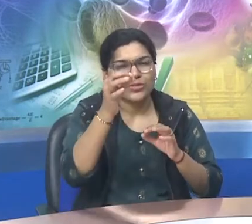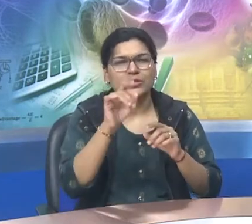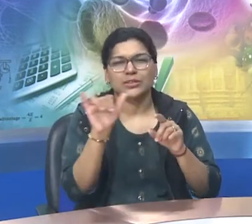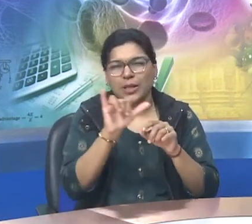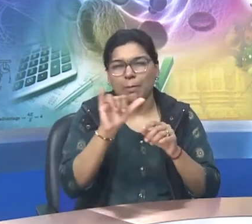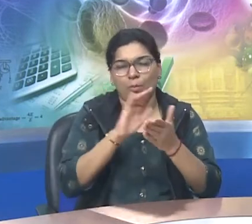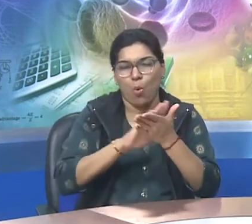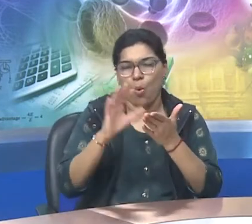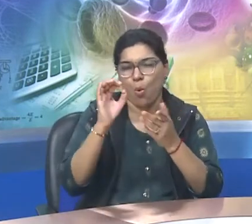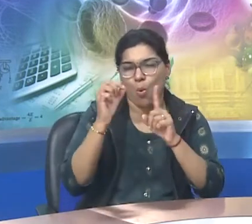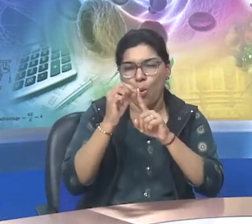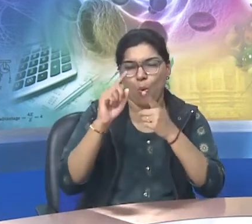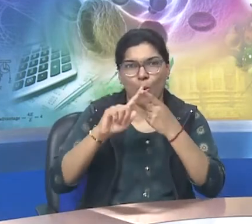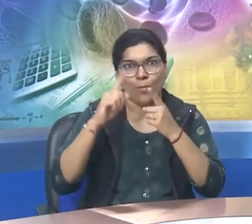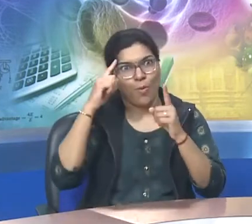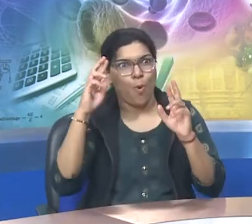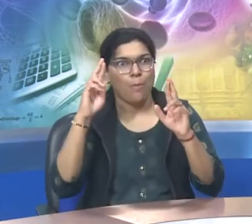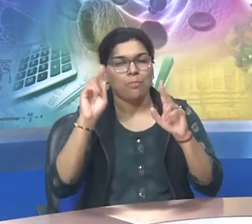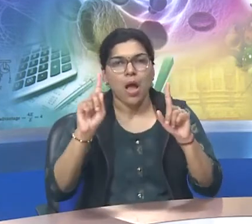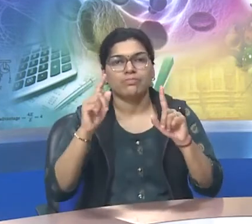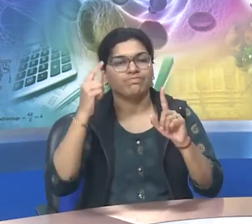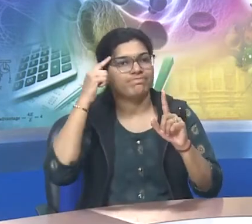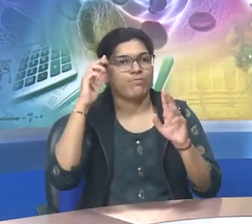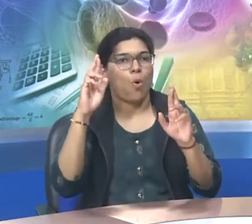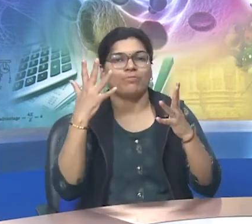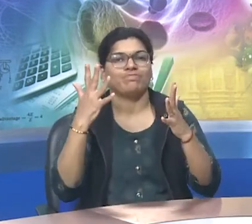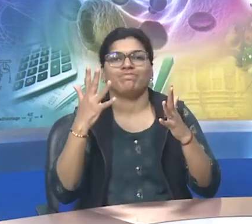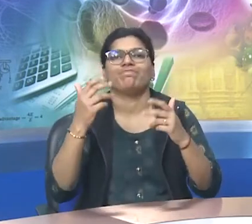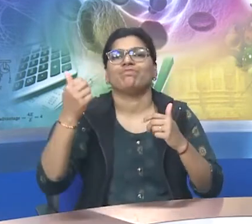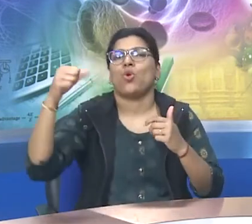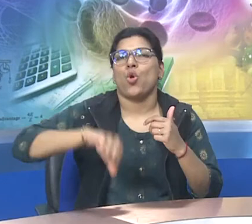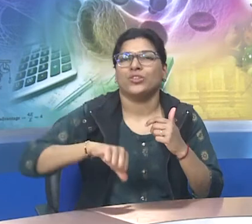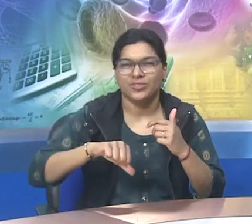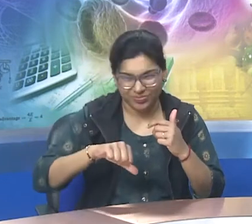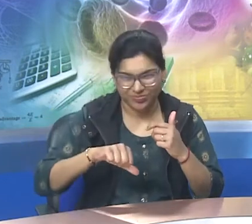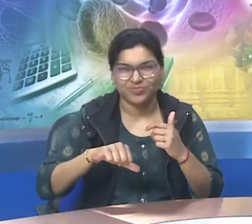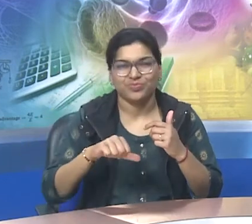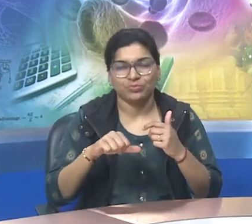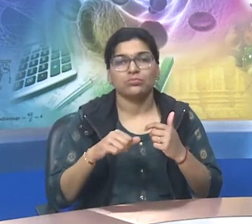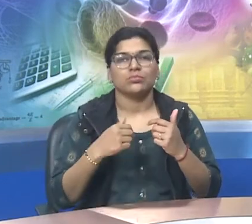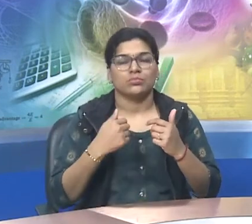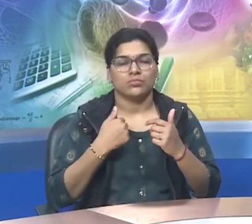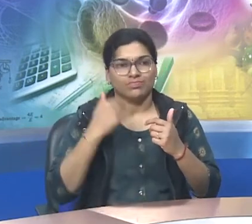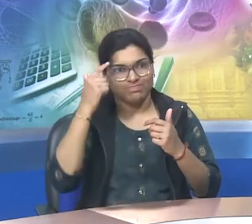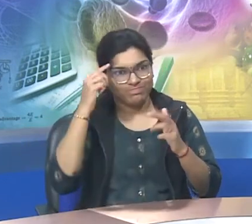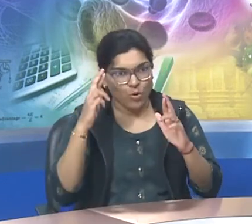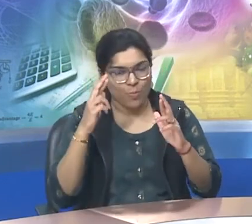Sometimes we are hopeful for the future and we think about the positive thing, but